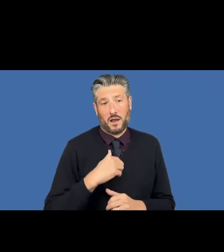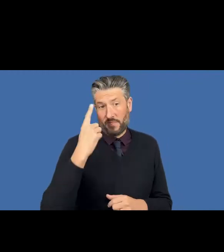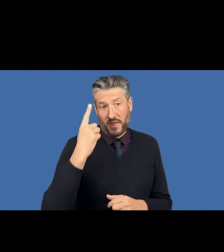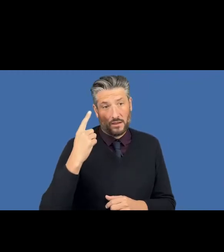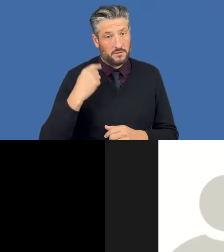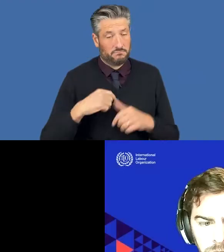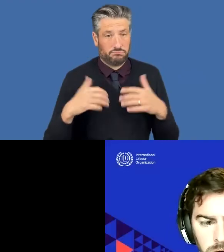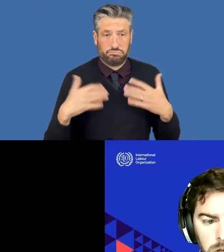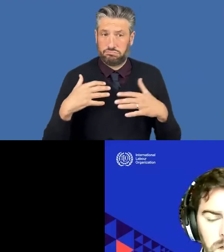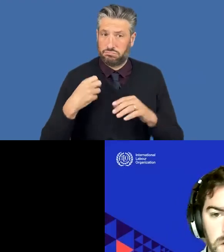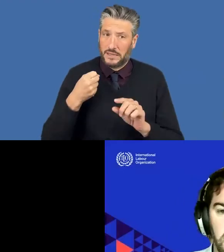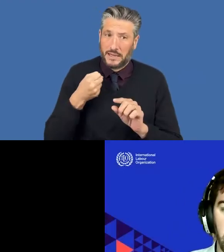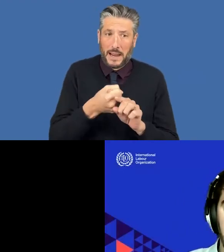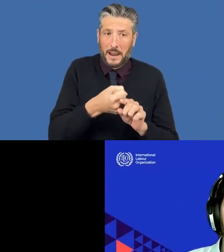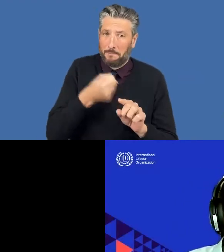Back to you.